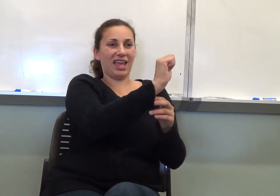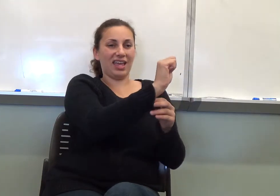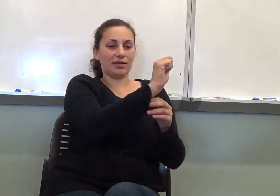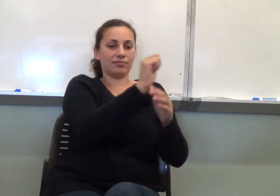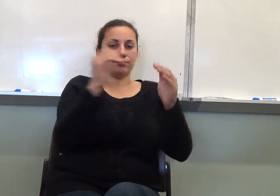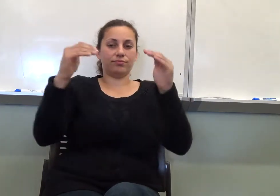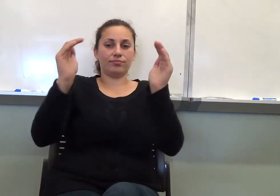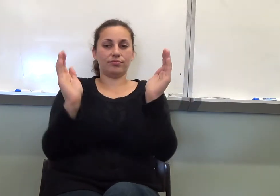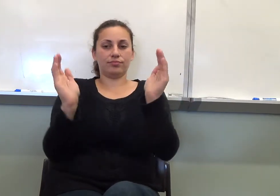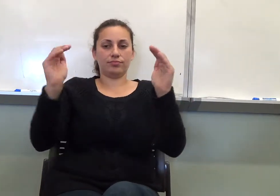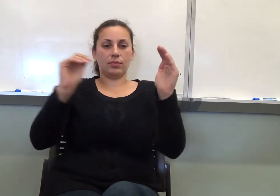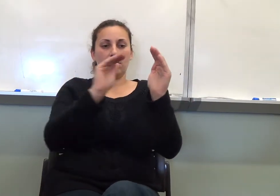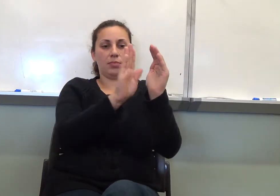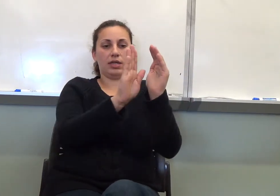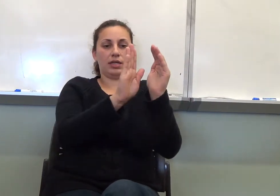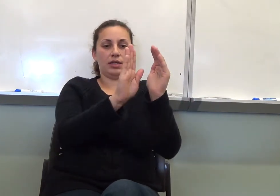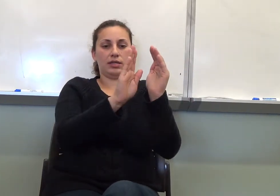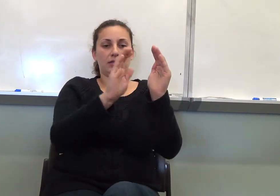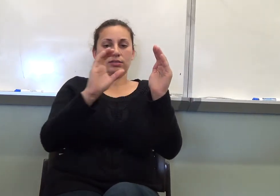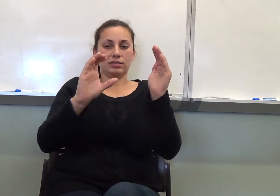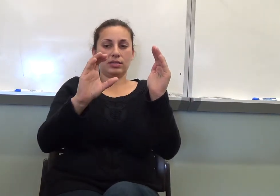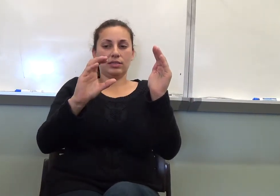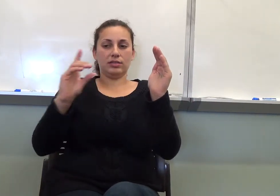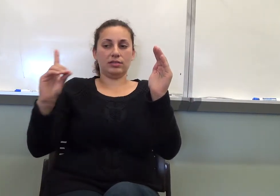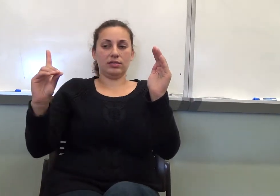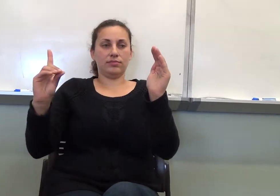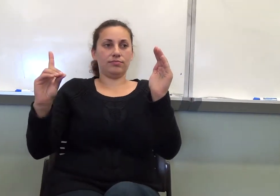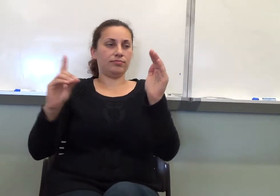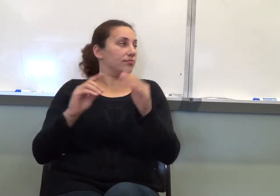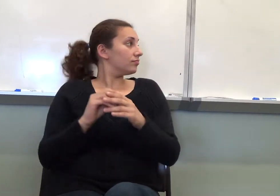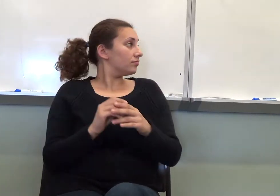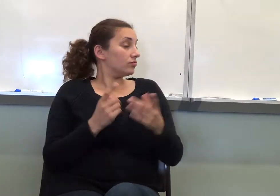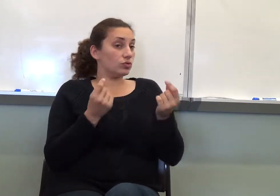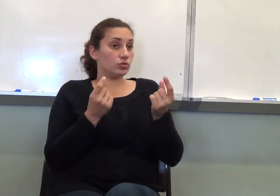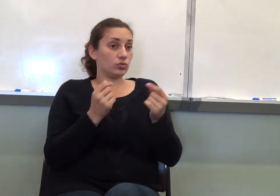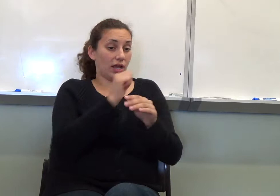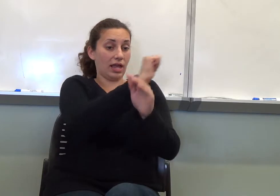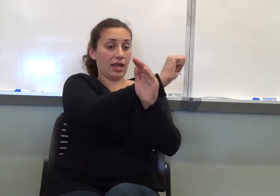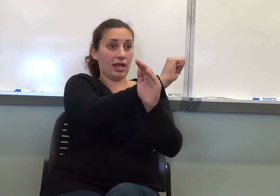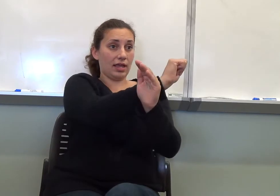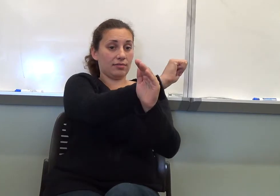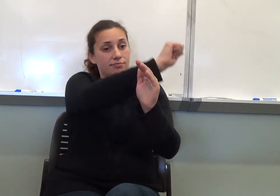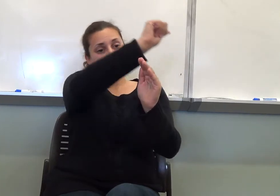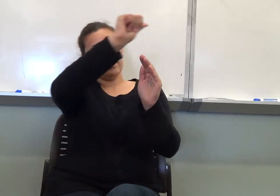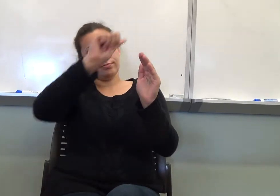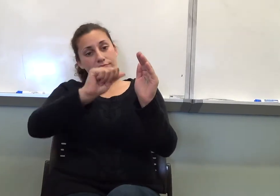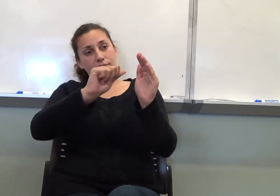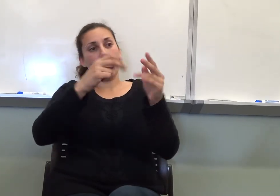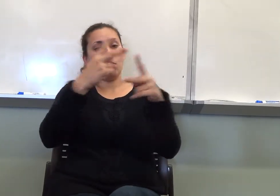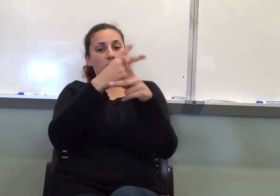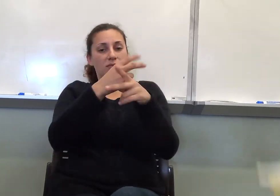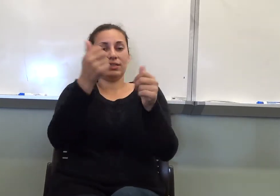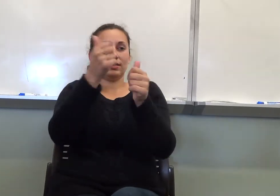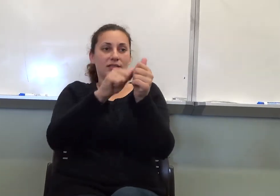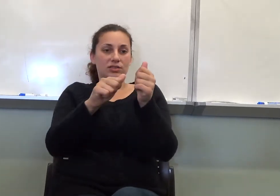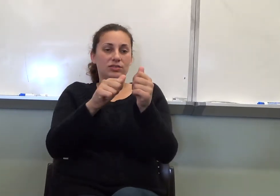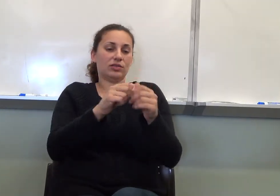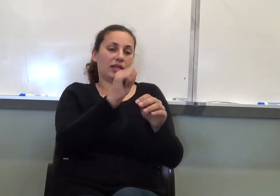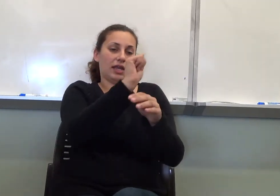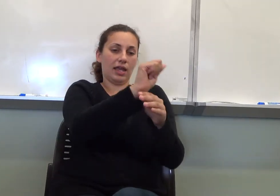D. Okay. That can be done by taking the A inside and multiplying each one of these separately. So